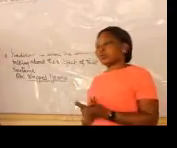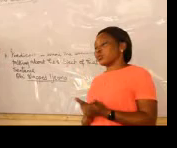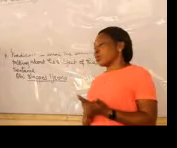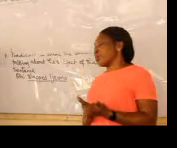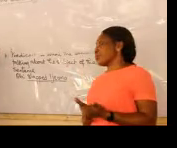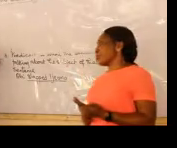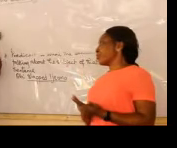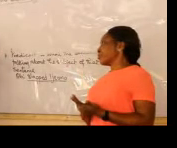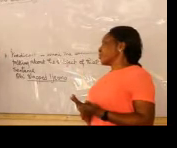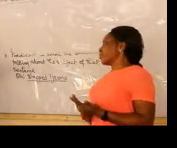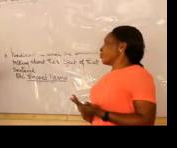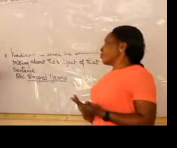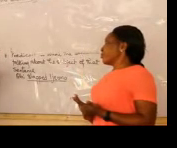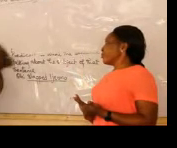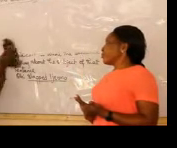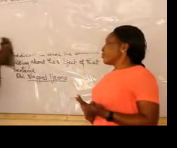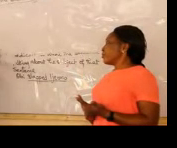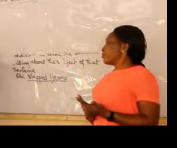In most cases,